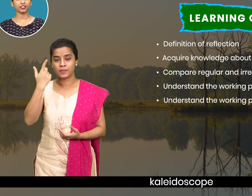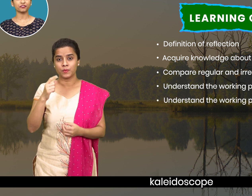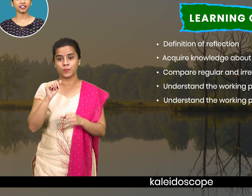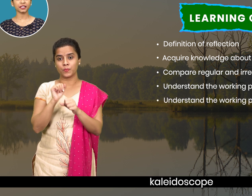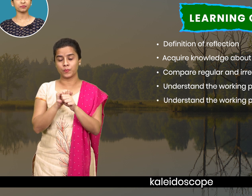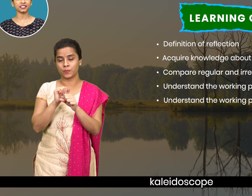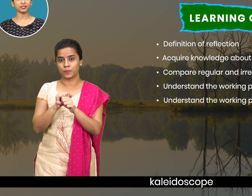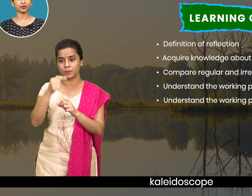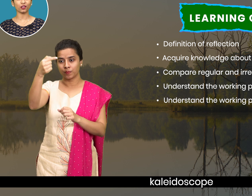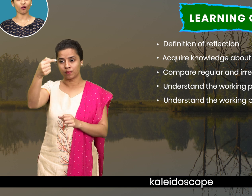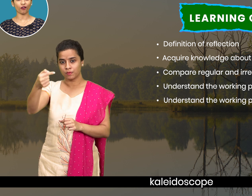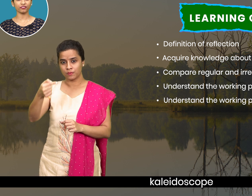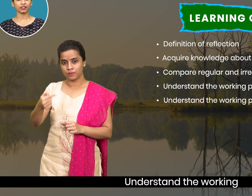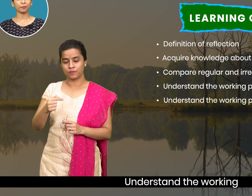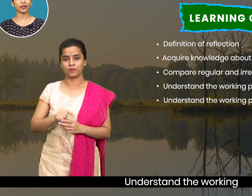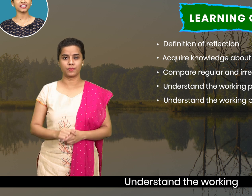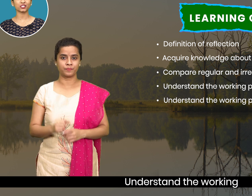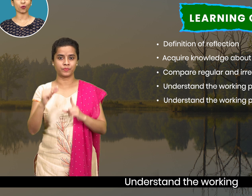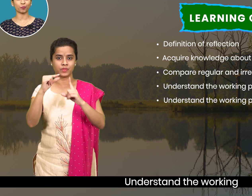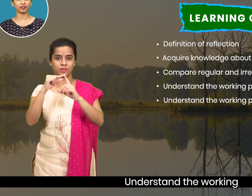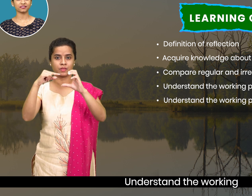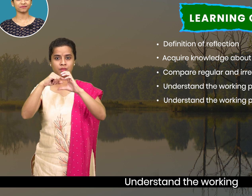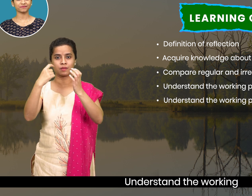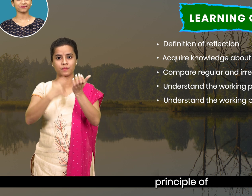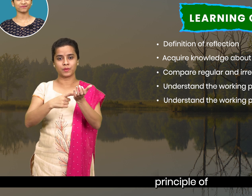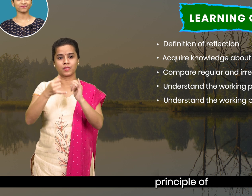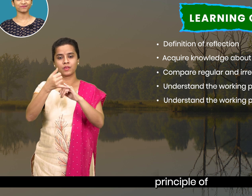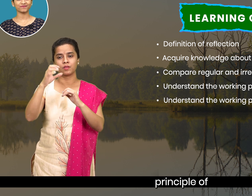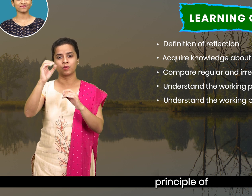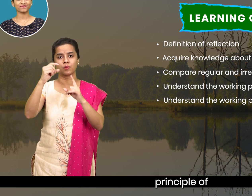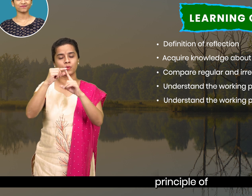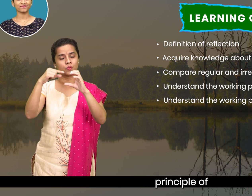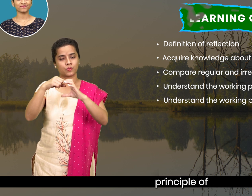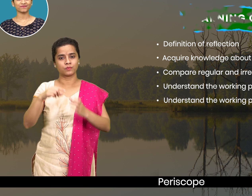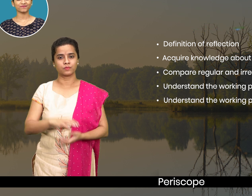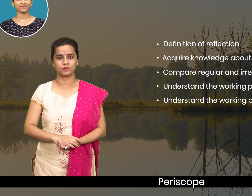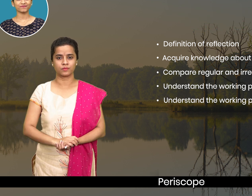Understand the working principle of periscope.